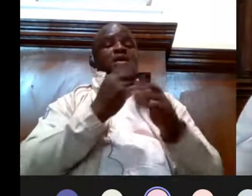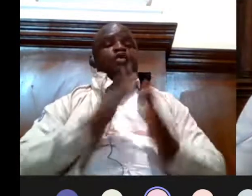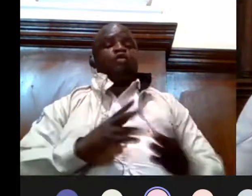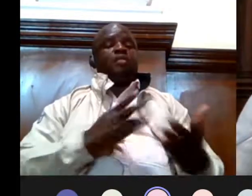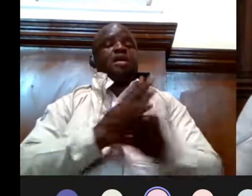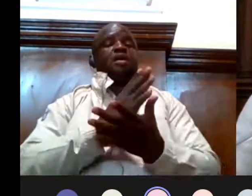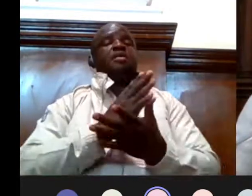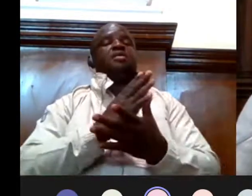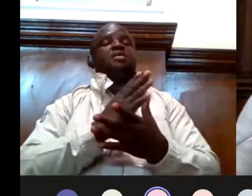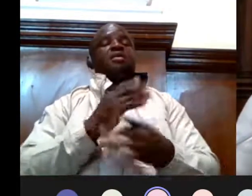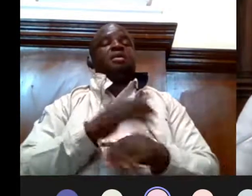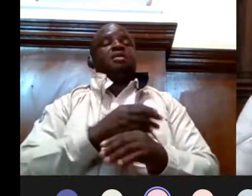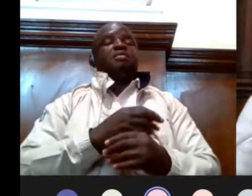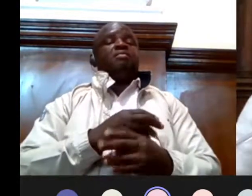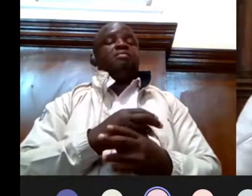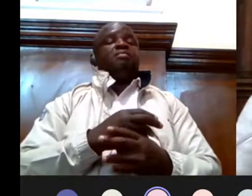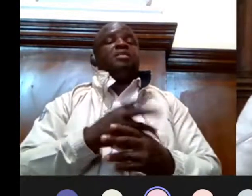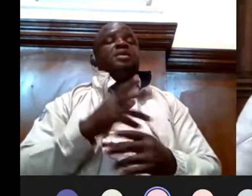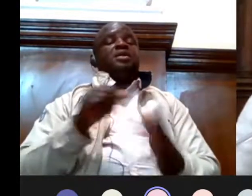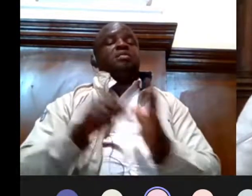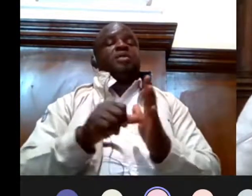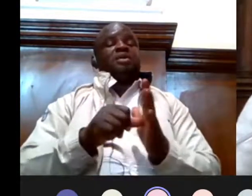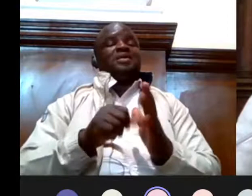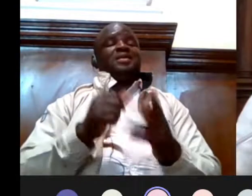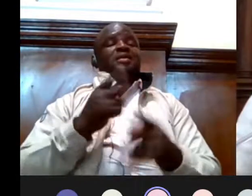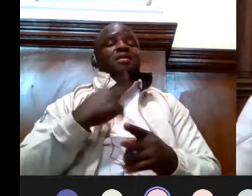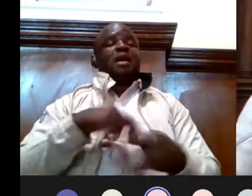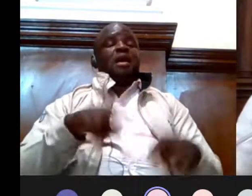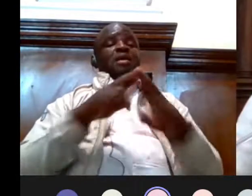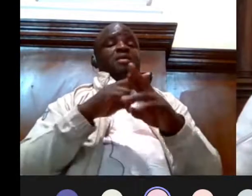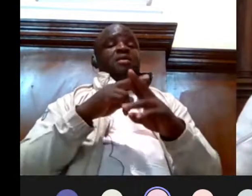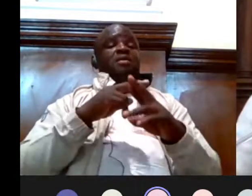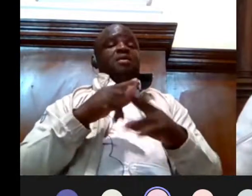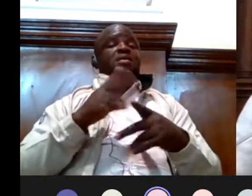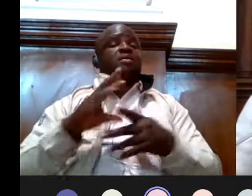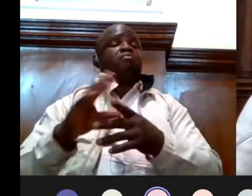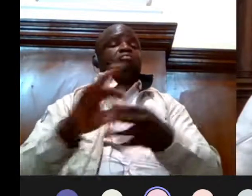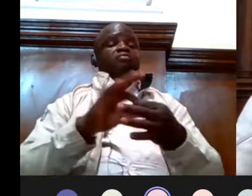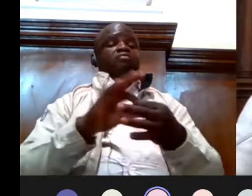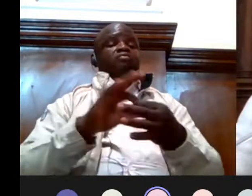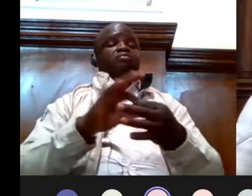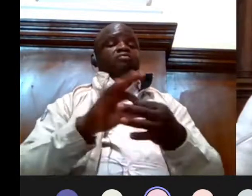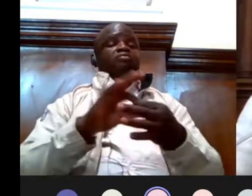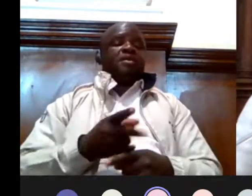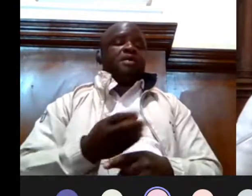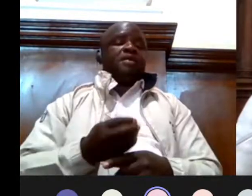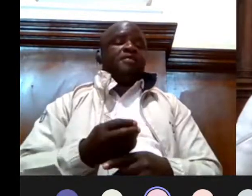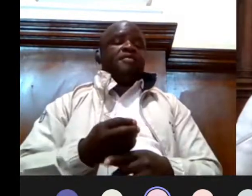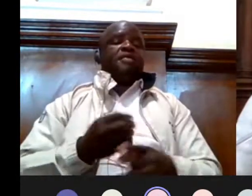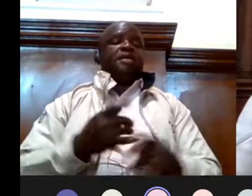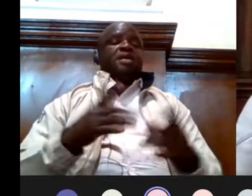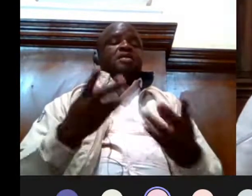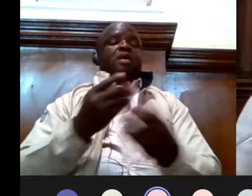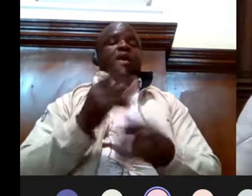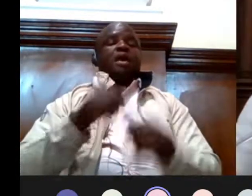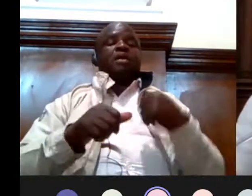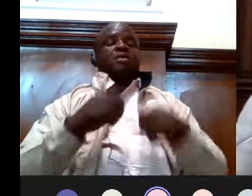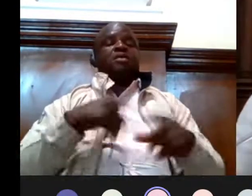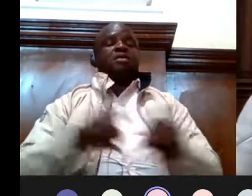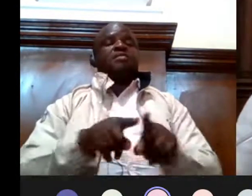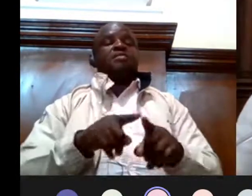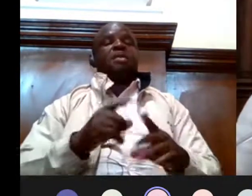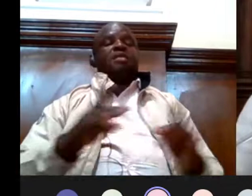rights. National solidarity, therefore, has to be the bridge across those